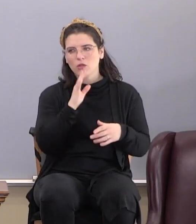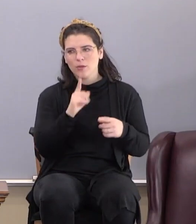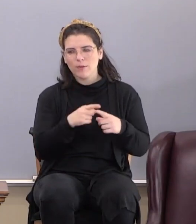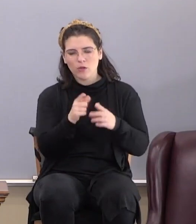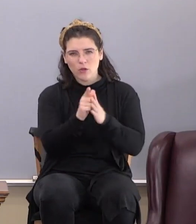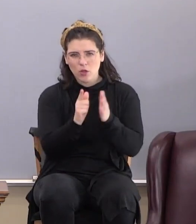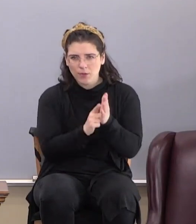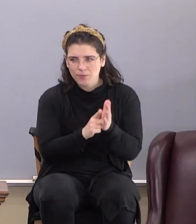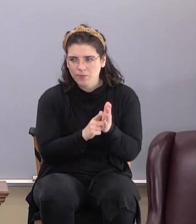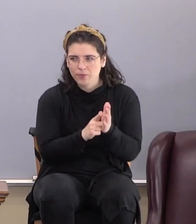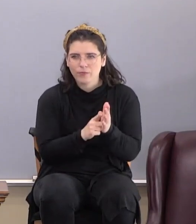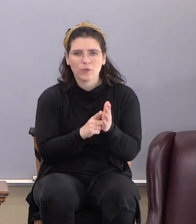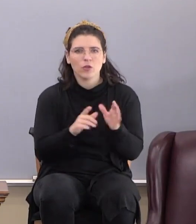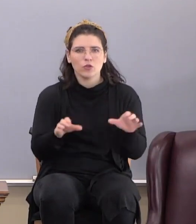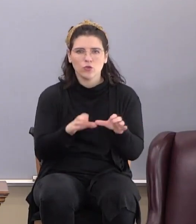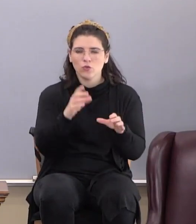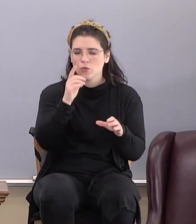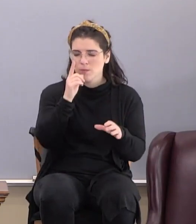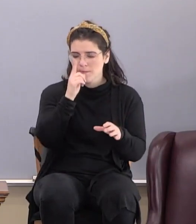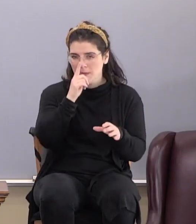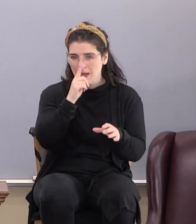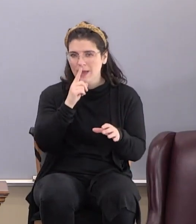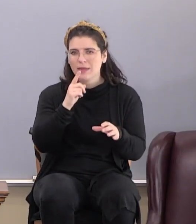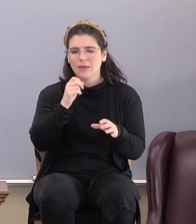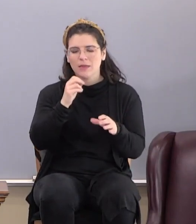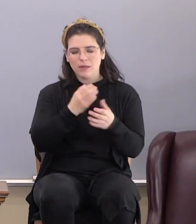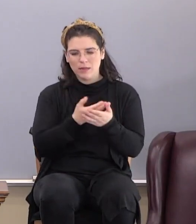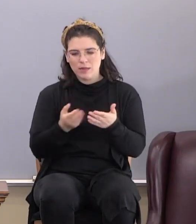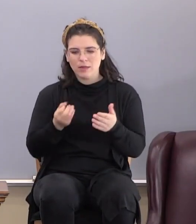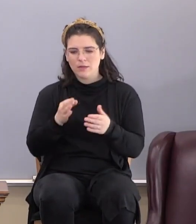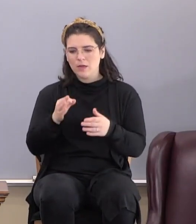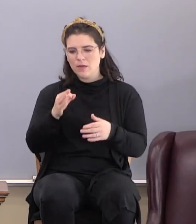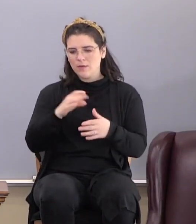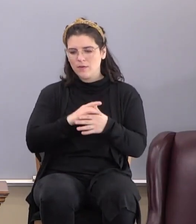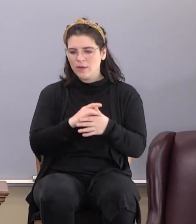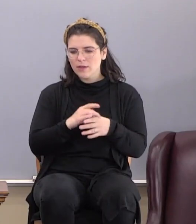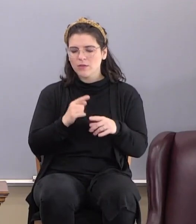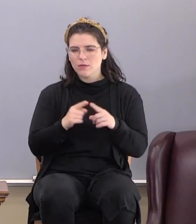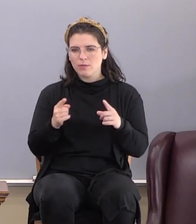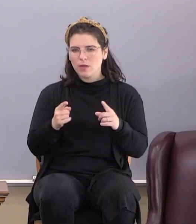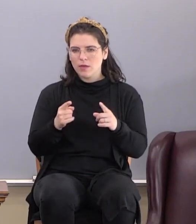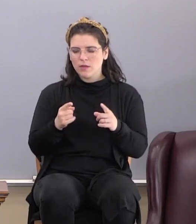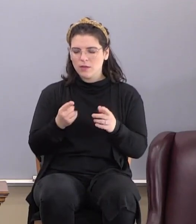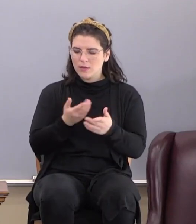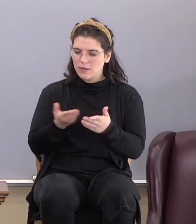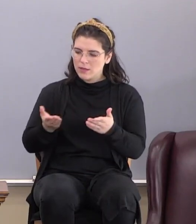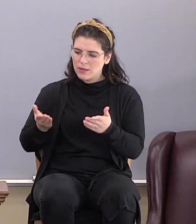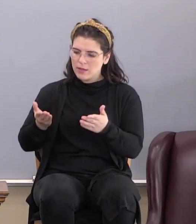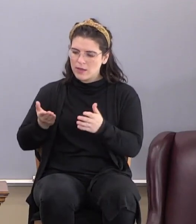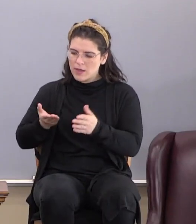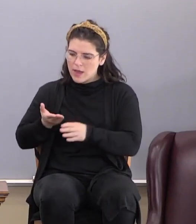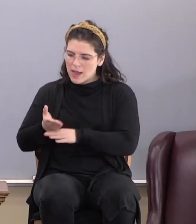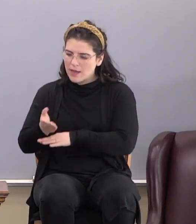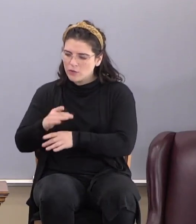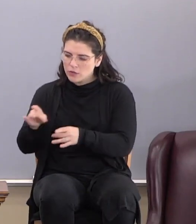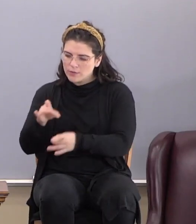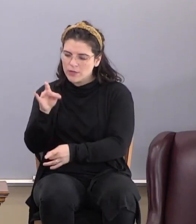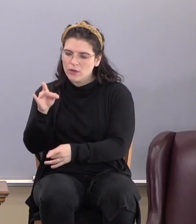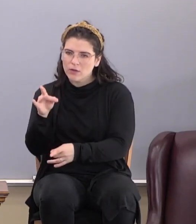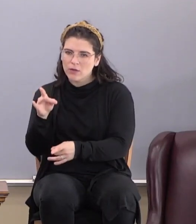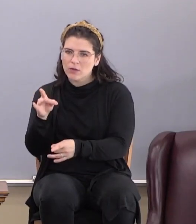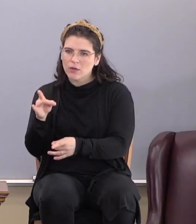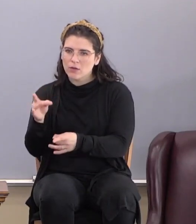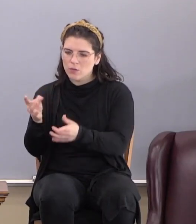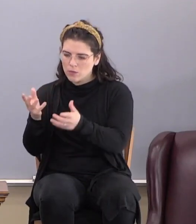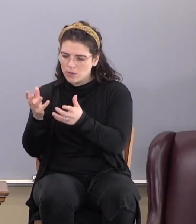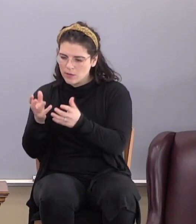law, do mind the things of the flesh, but they that are after the Spirit, where is the Spirit?